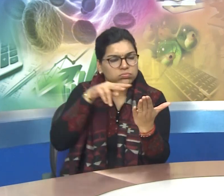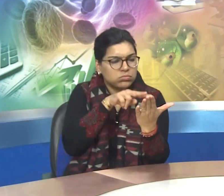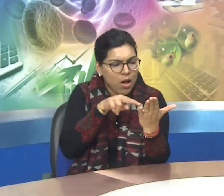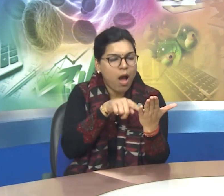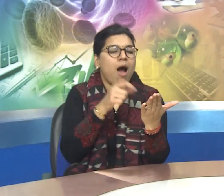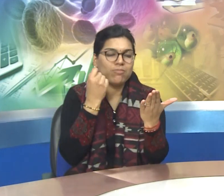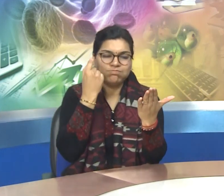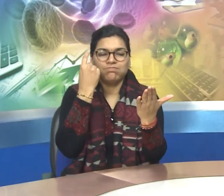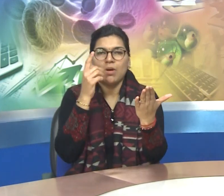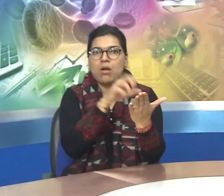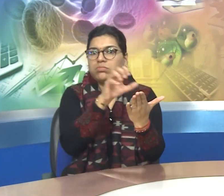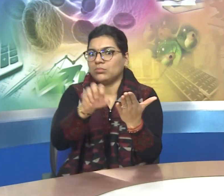reference collection.